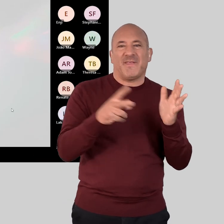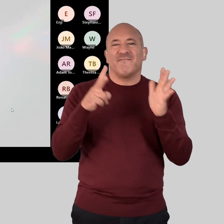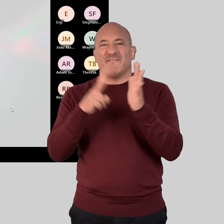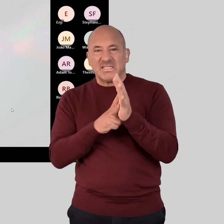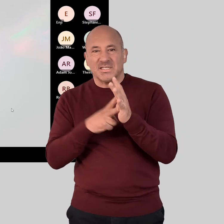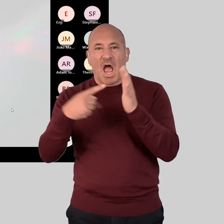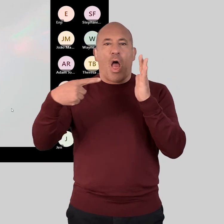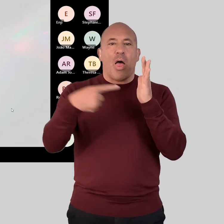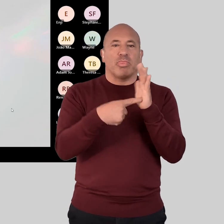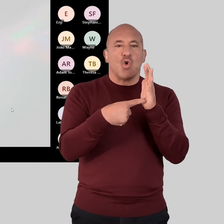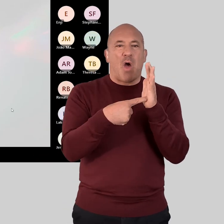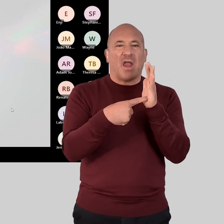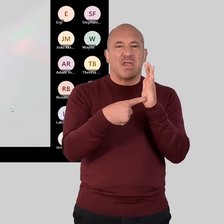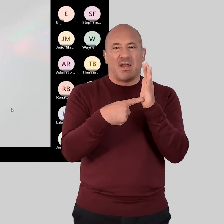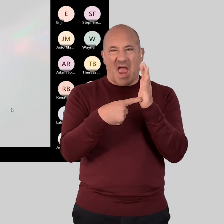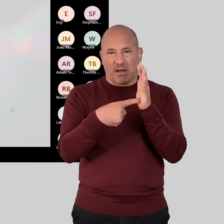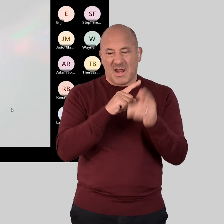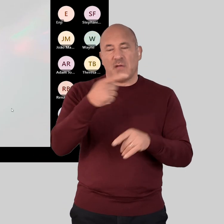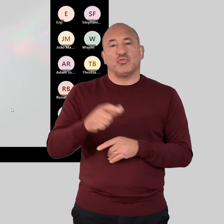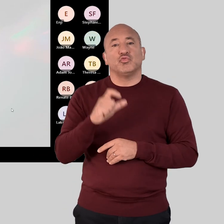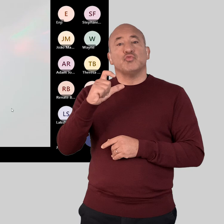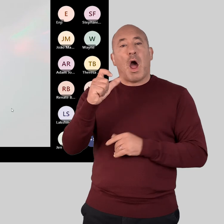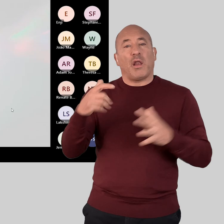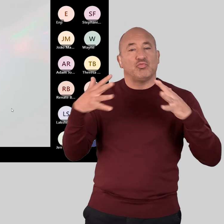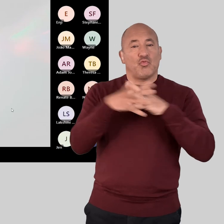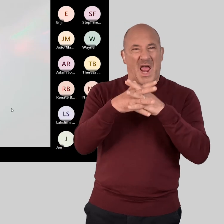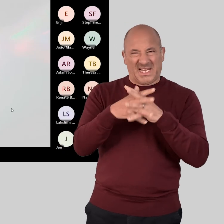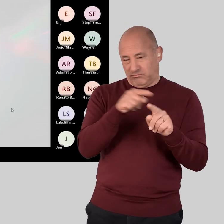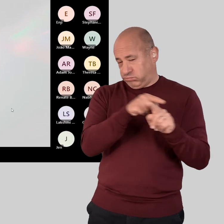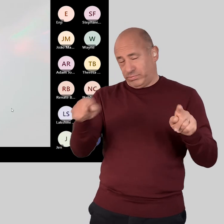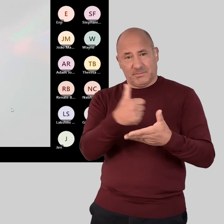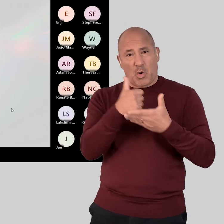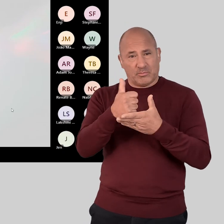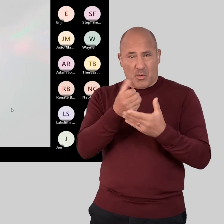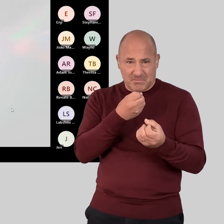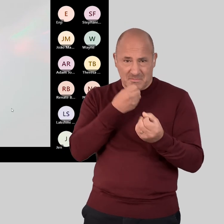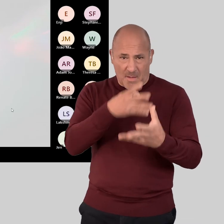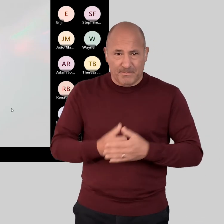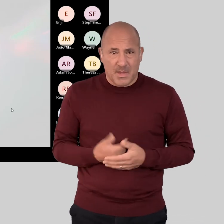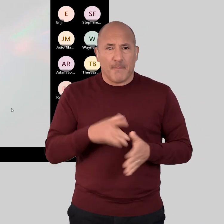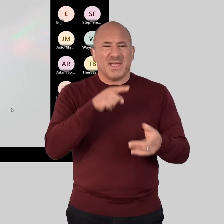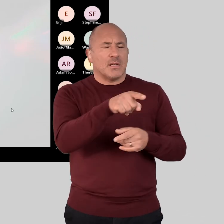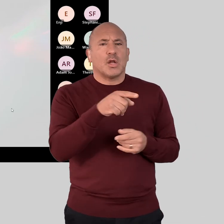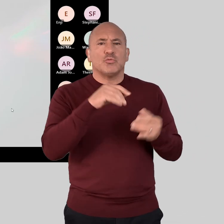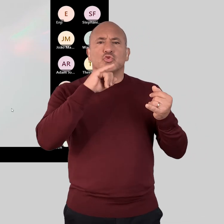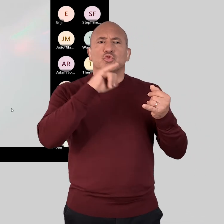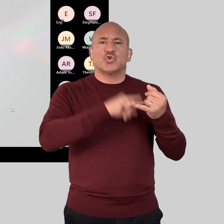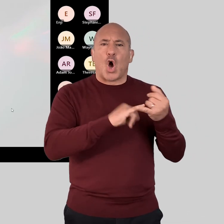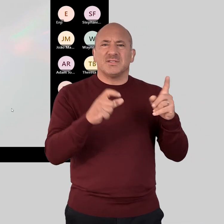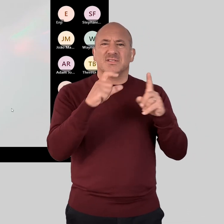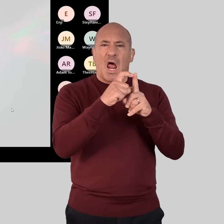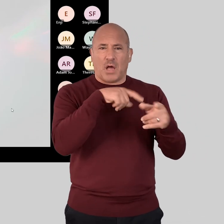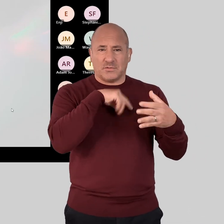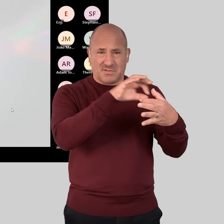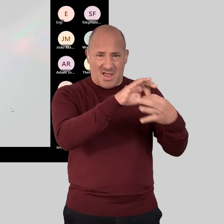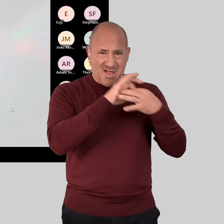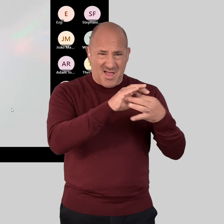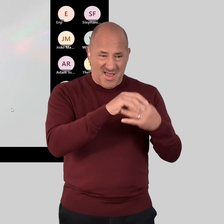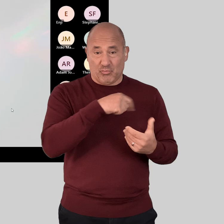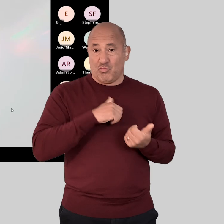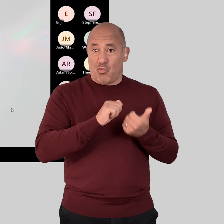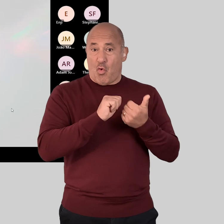Vidya Thirunnarayan and Charlotte Belder. I've worked with Scott Della Hunter, who's a colleague here at FIDE, as my